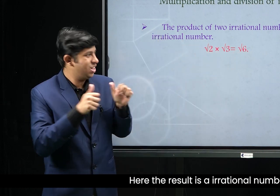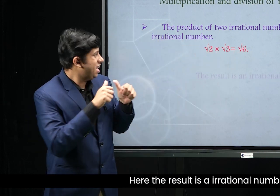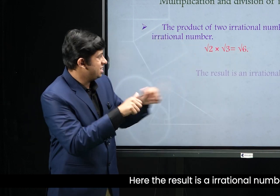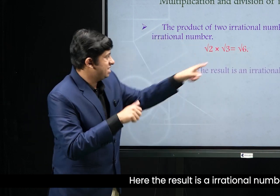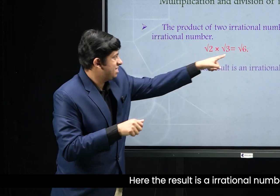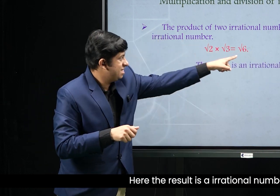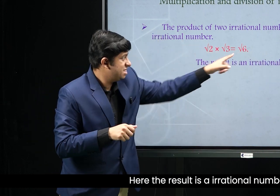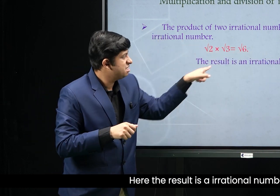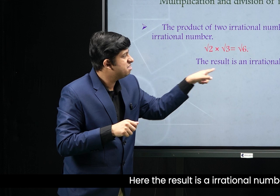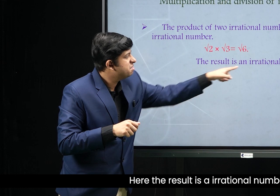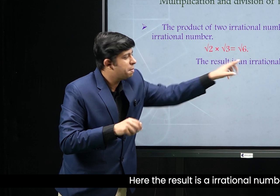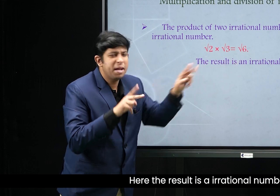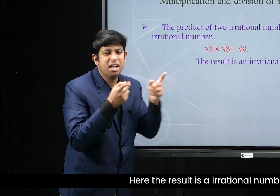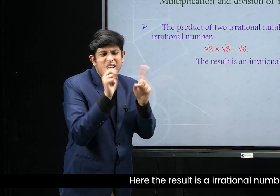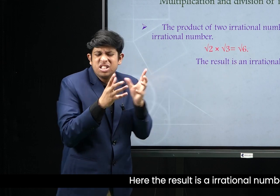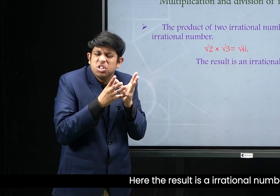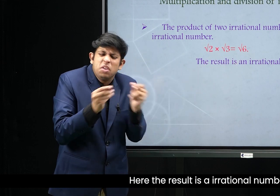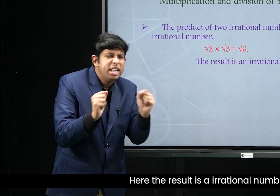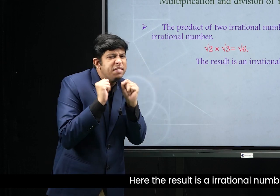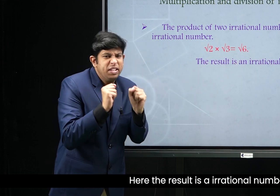Here the result is a irrational number.